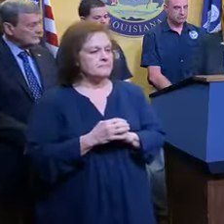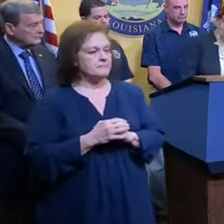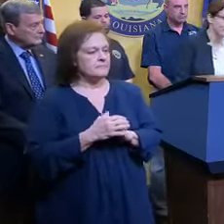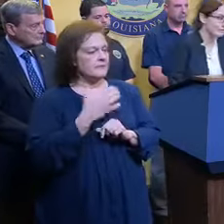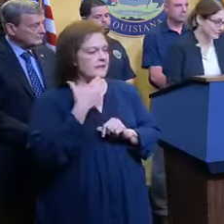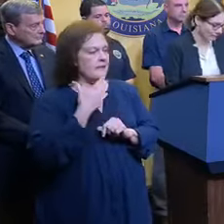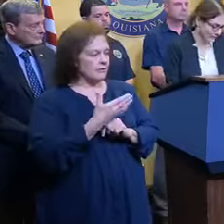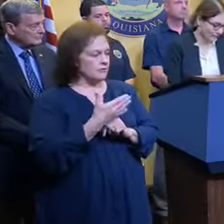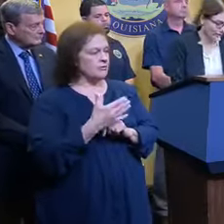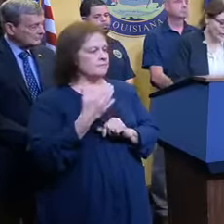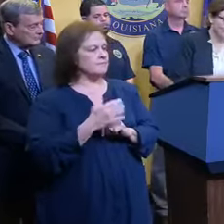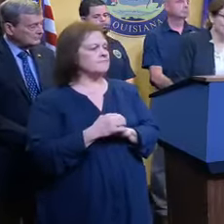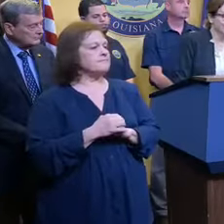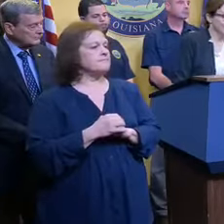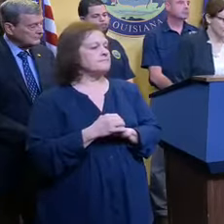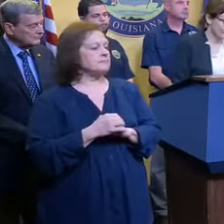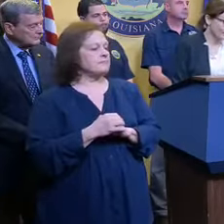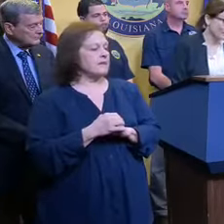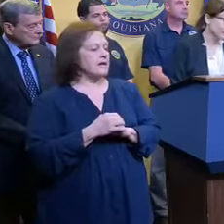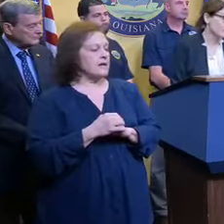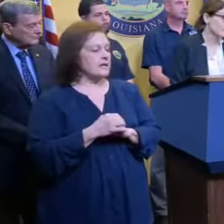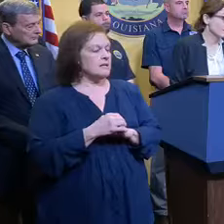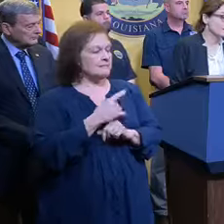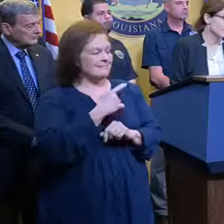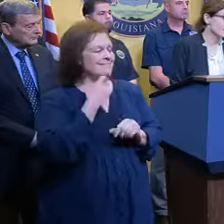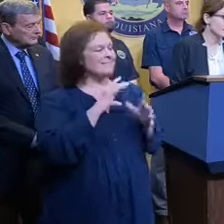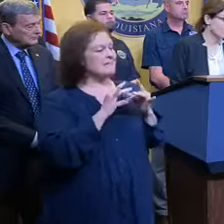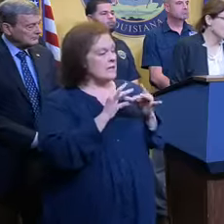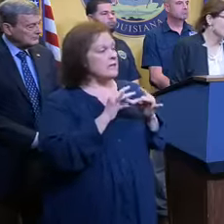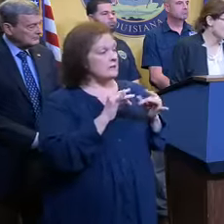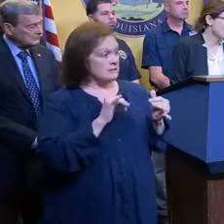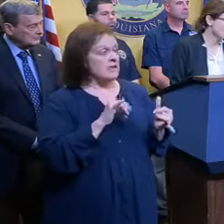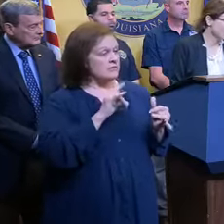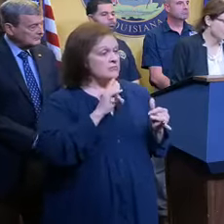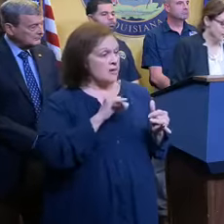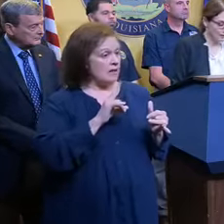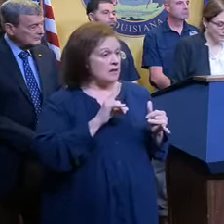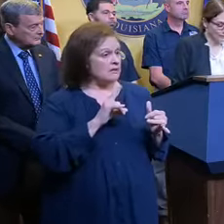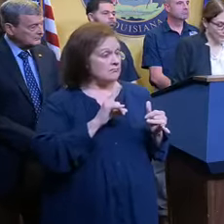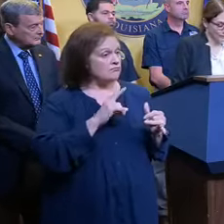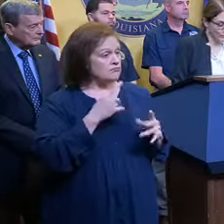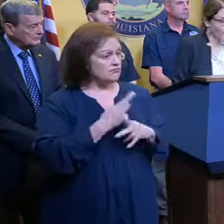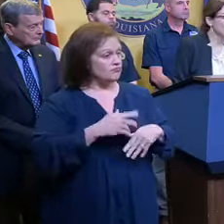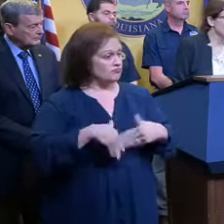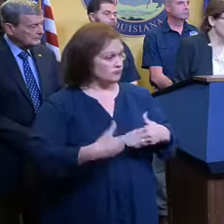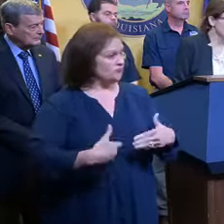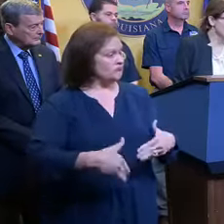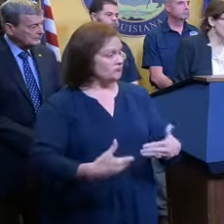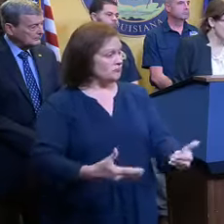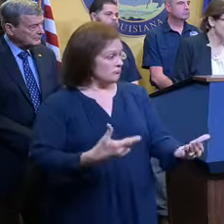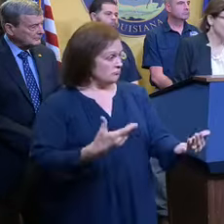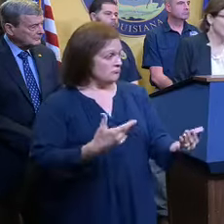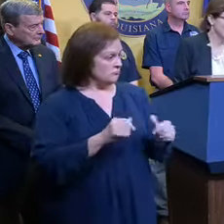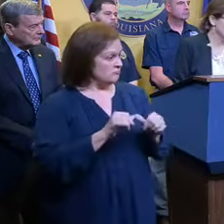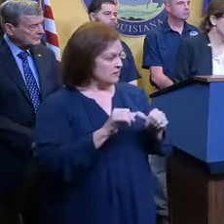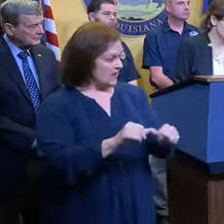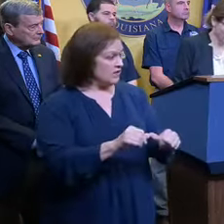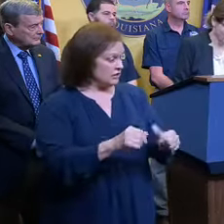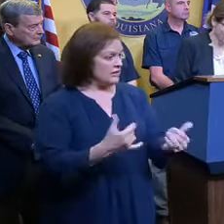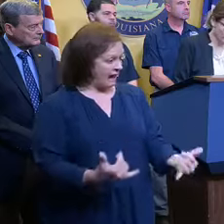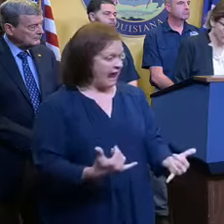Thank you, Mayor. Thanks, everyone. As Mayor Cantrell said, this is a fluid situation. You heard the governor just announce that we now